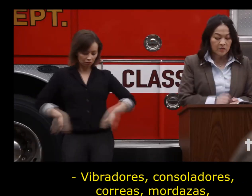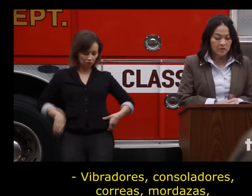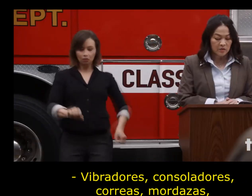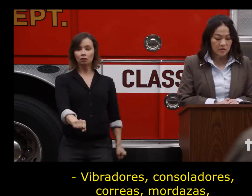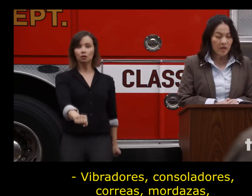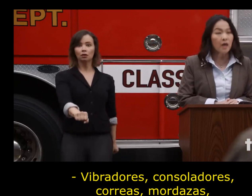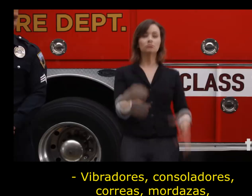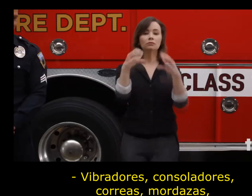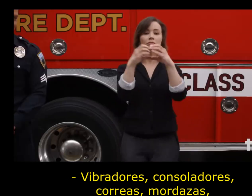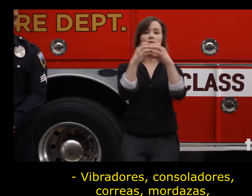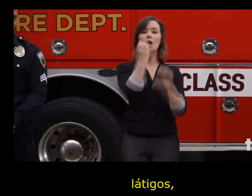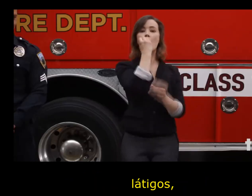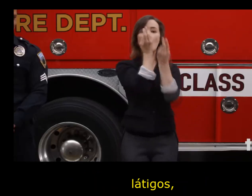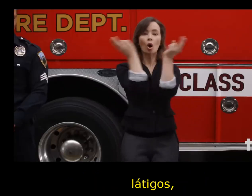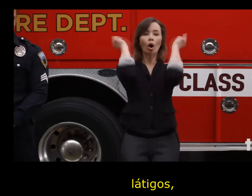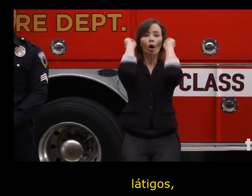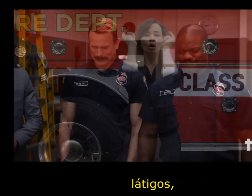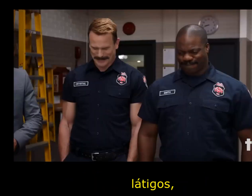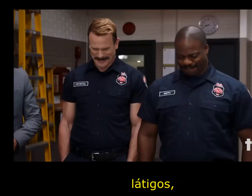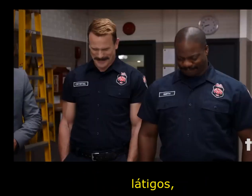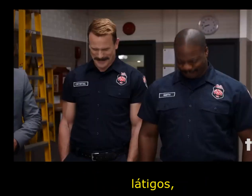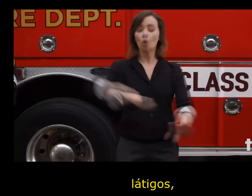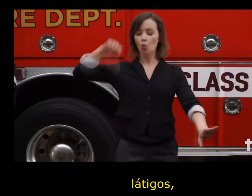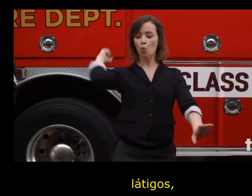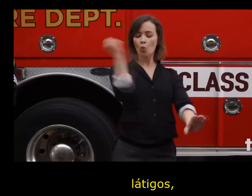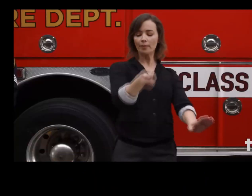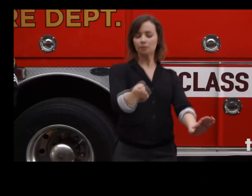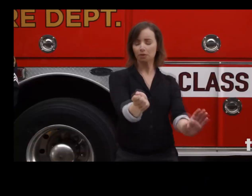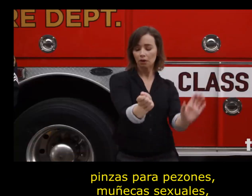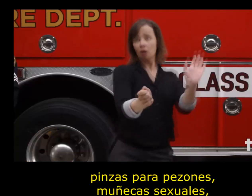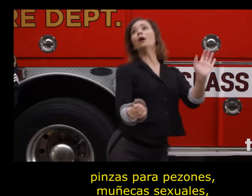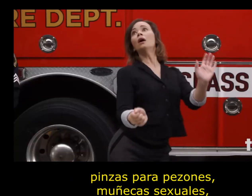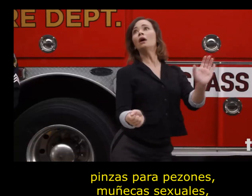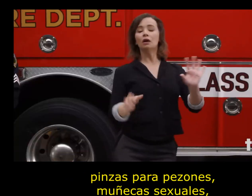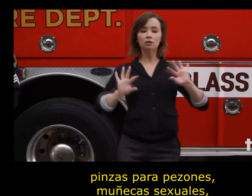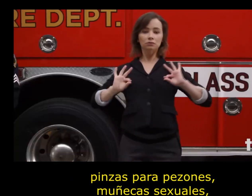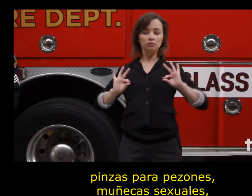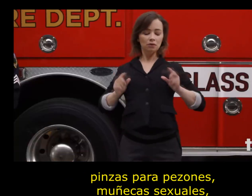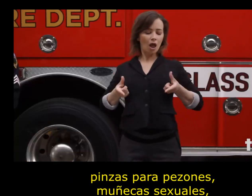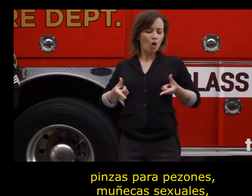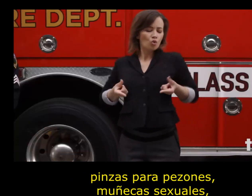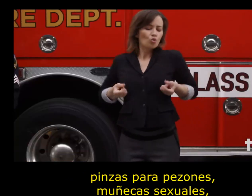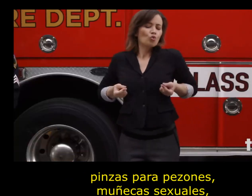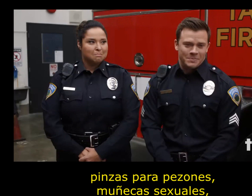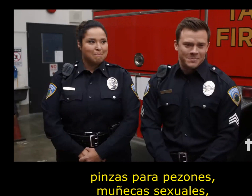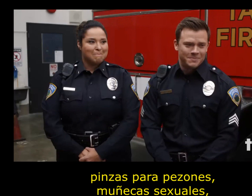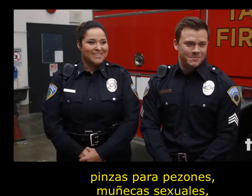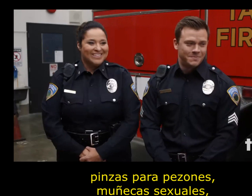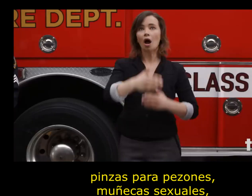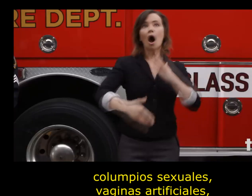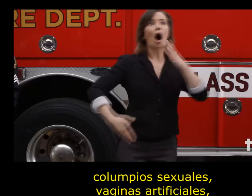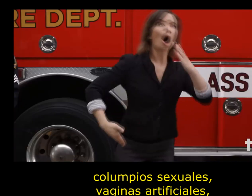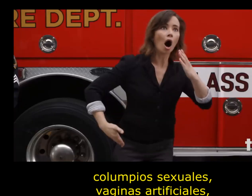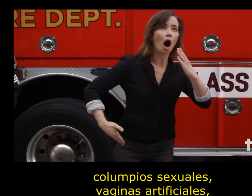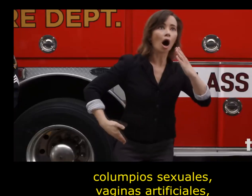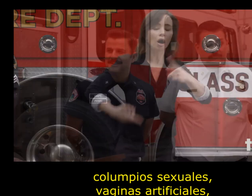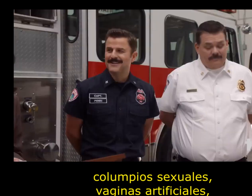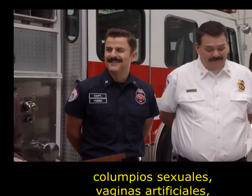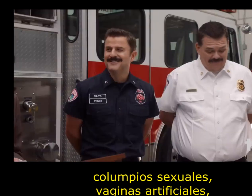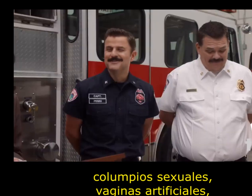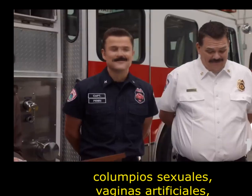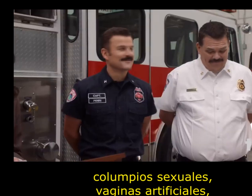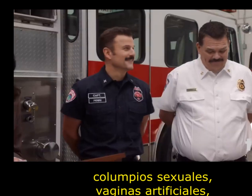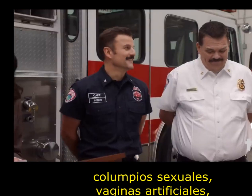strap-ons, gag balls, whips, nipple clamps, sex dolls, sex